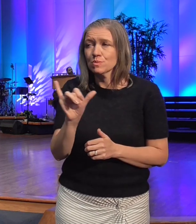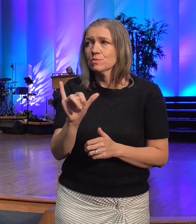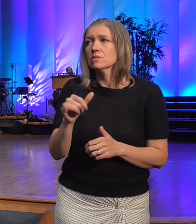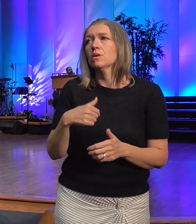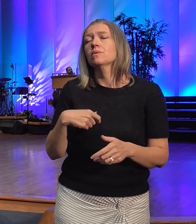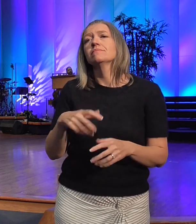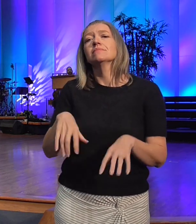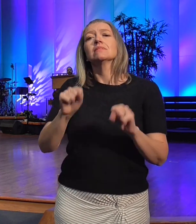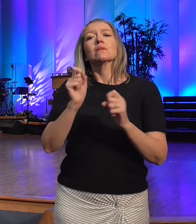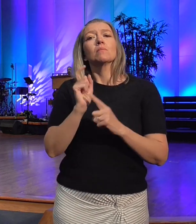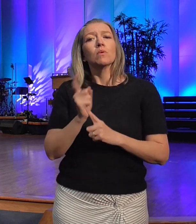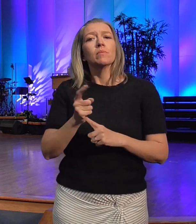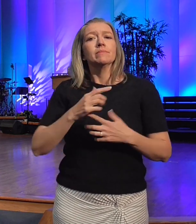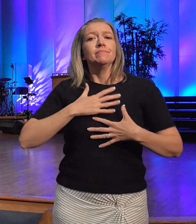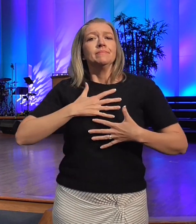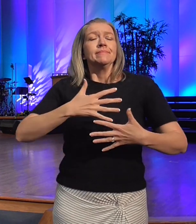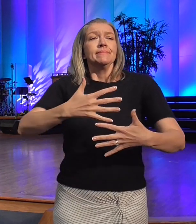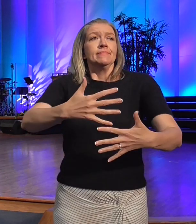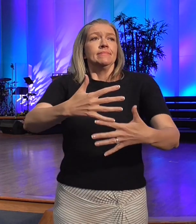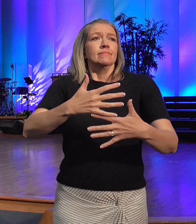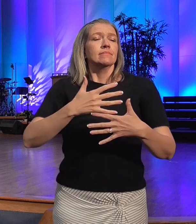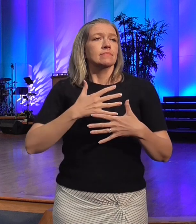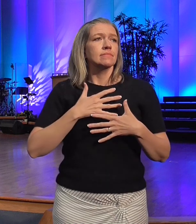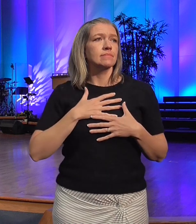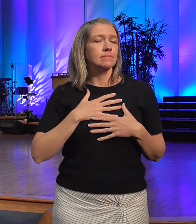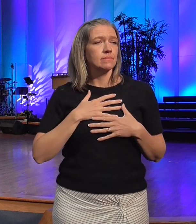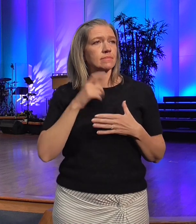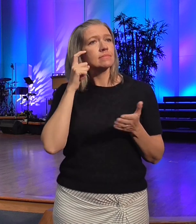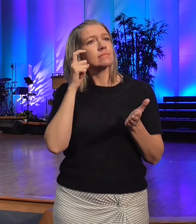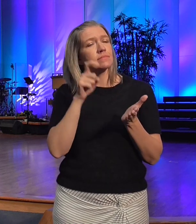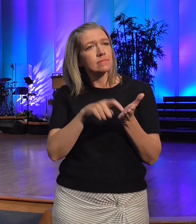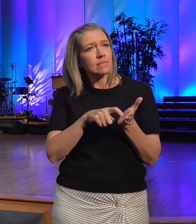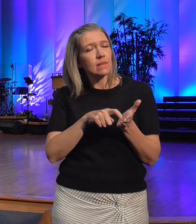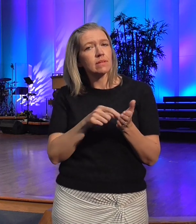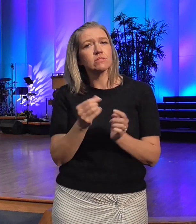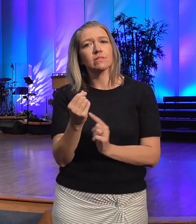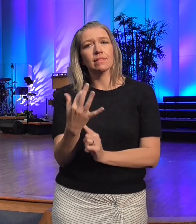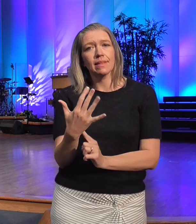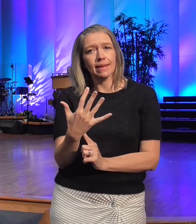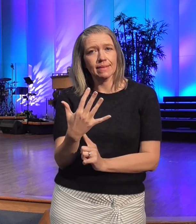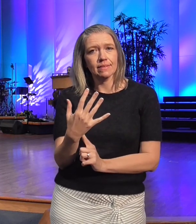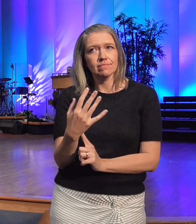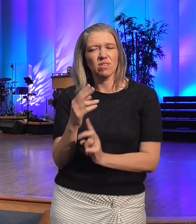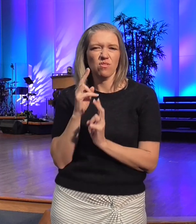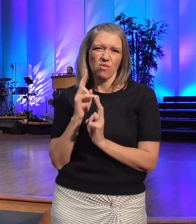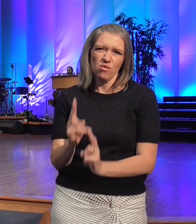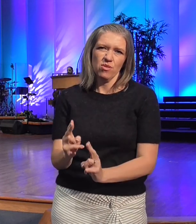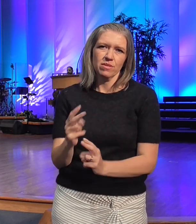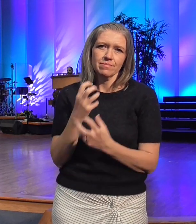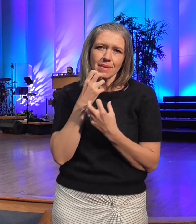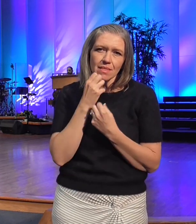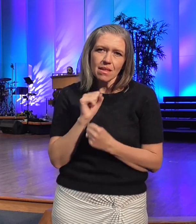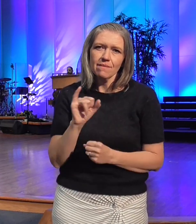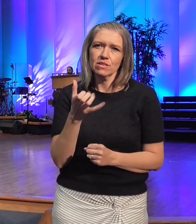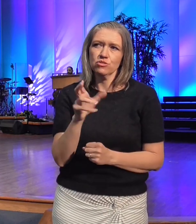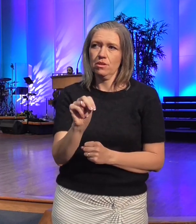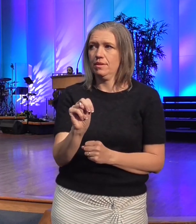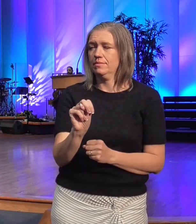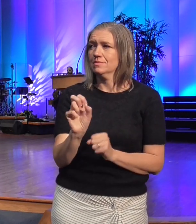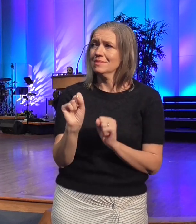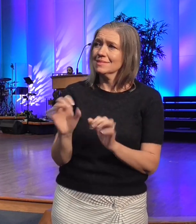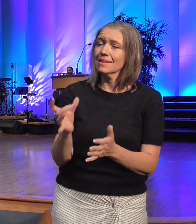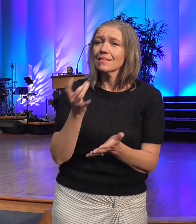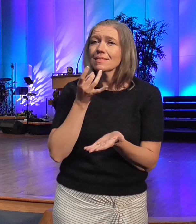moment of deep breath and acknowledgement as we light our memorial candle today in honor of beloved John, and we send light